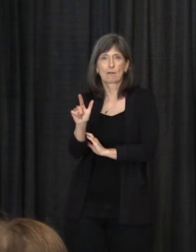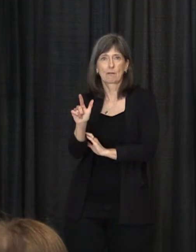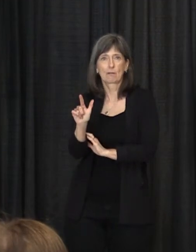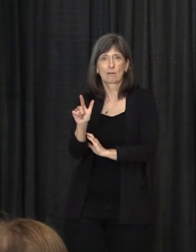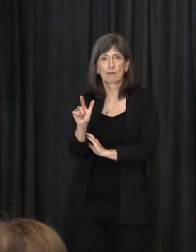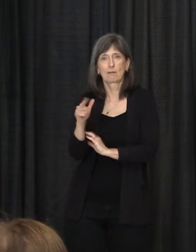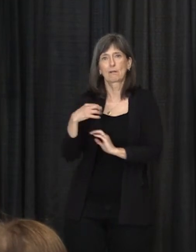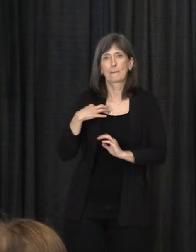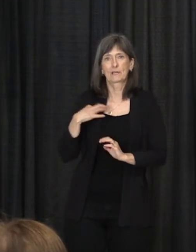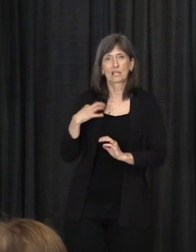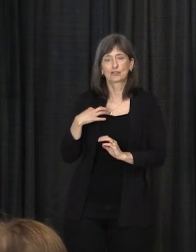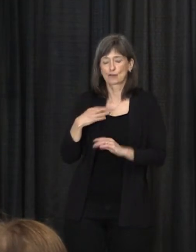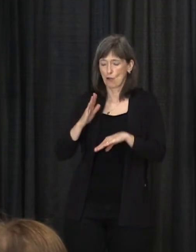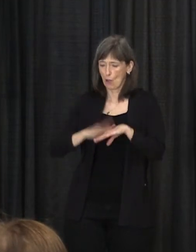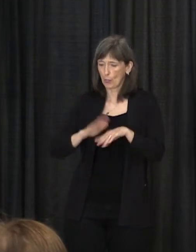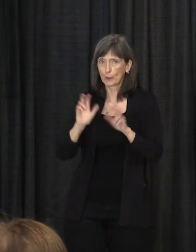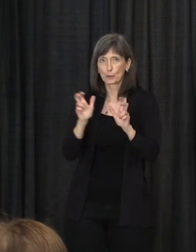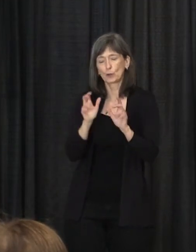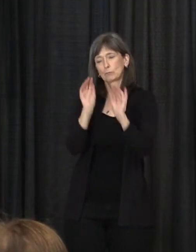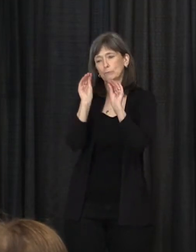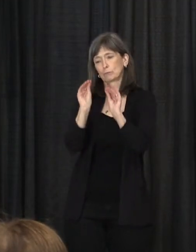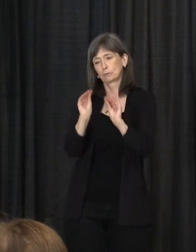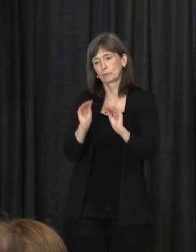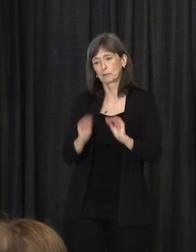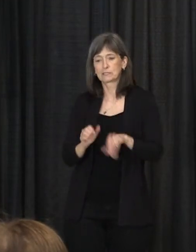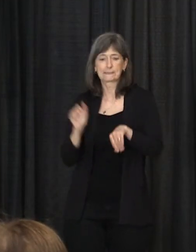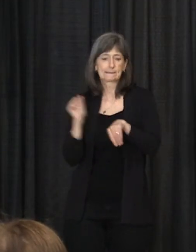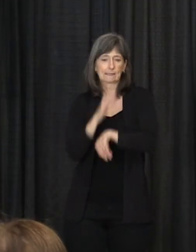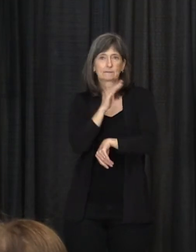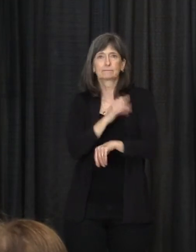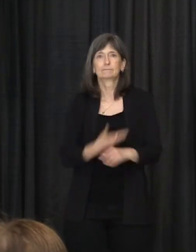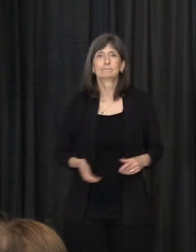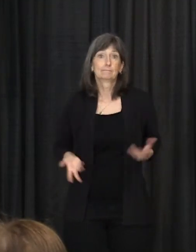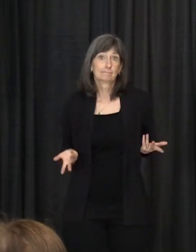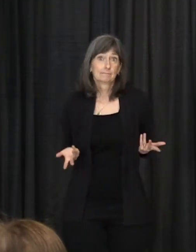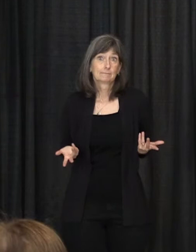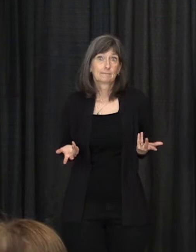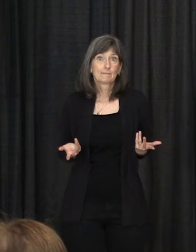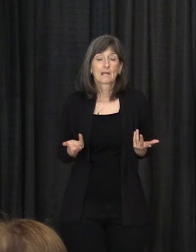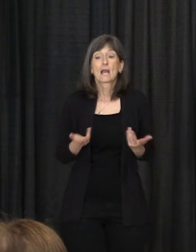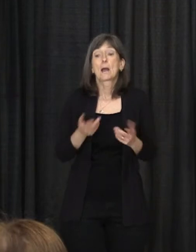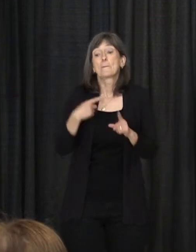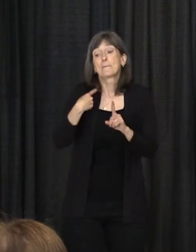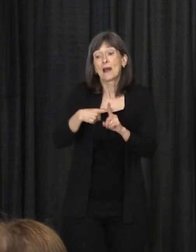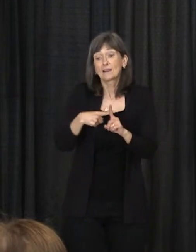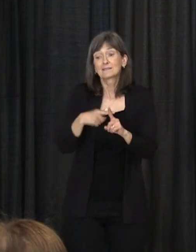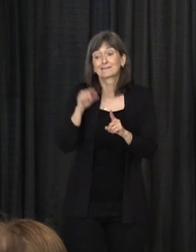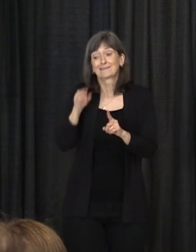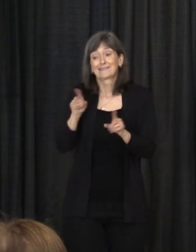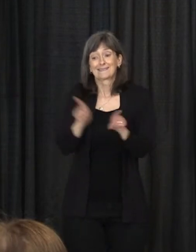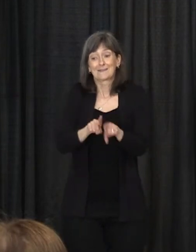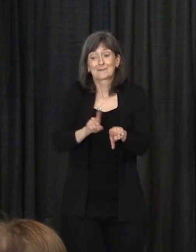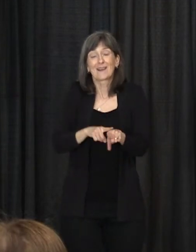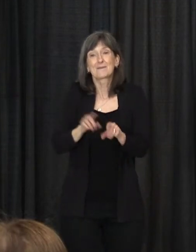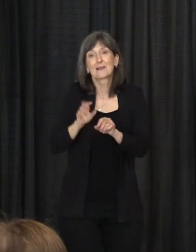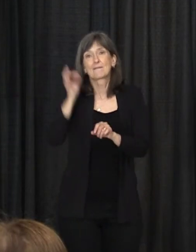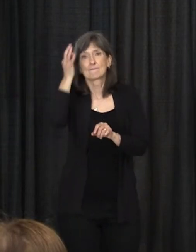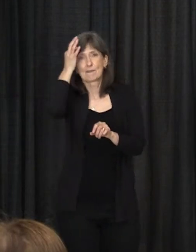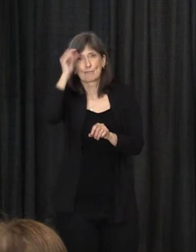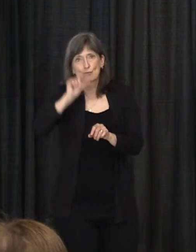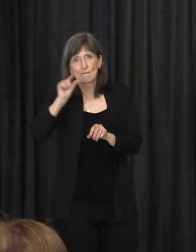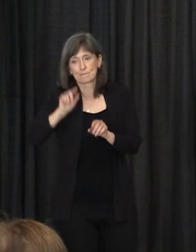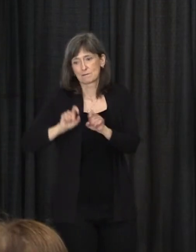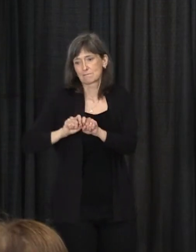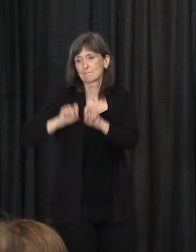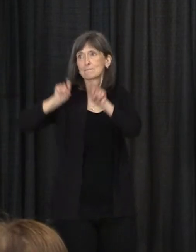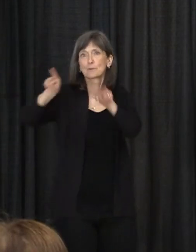application form seamless for the applicant, but as well moving forward to the federal government. That will improve our processing times, $2 million being spent